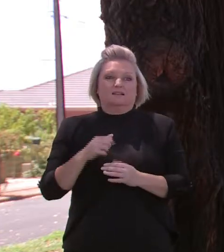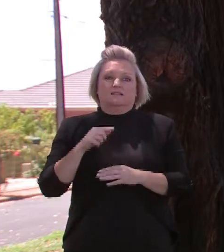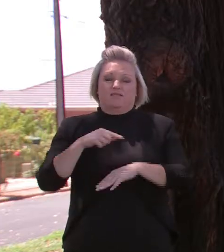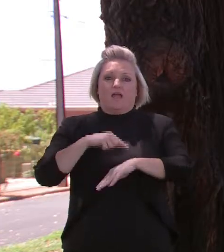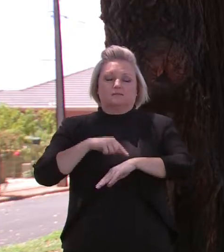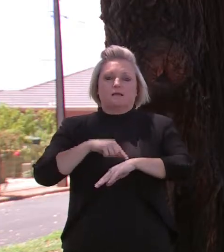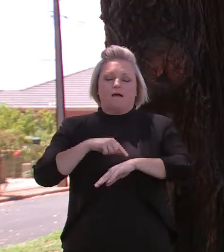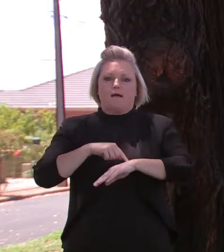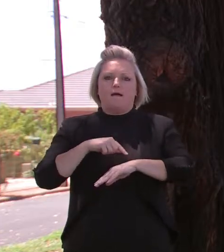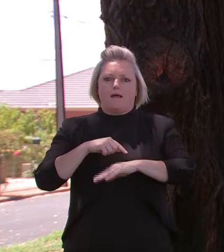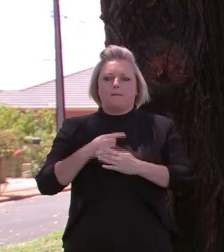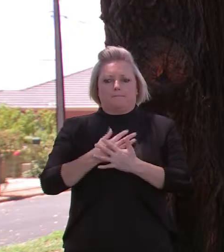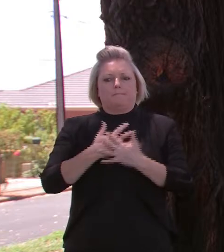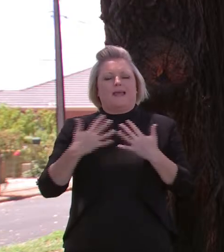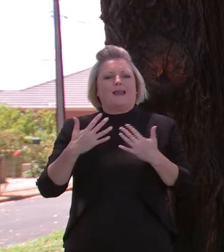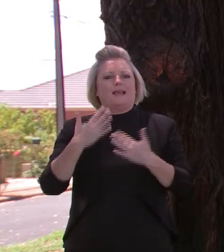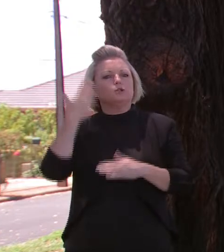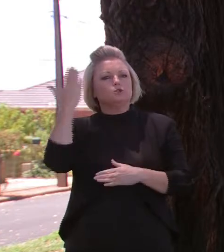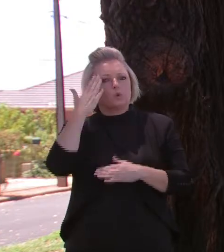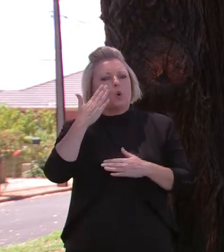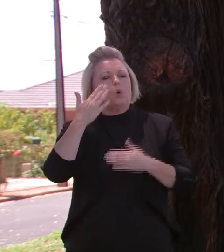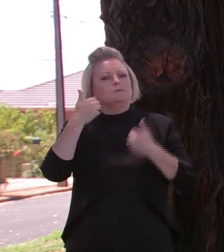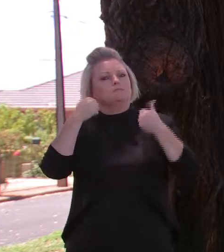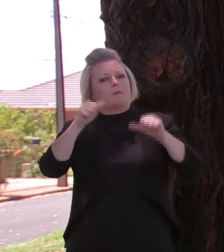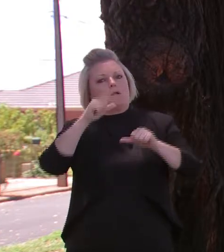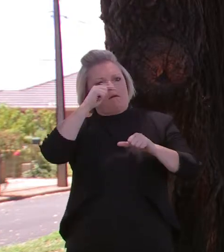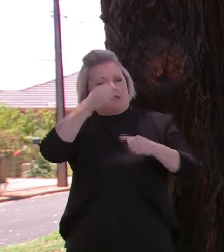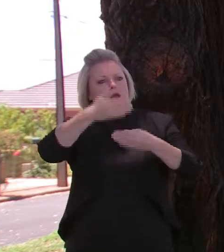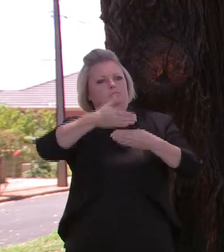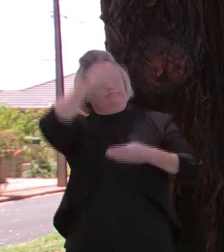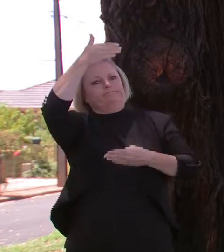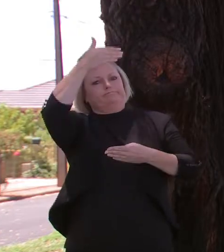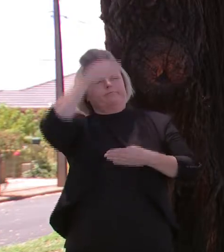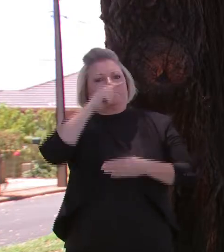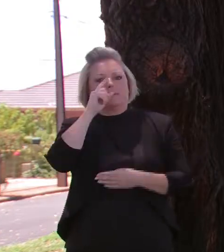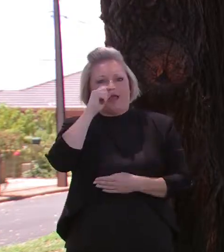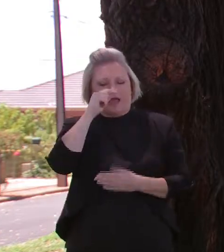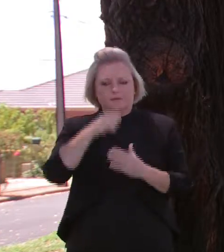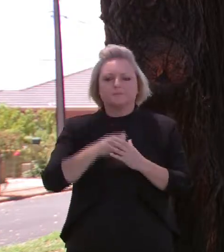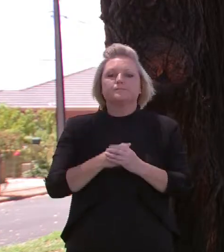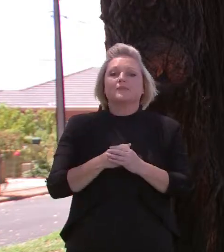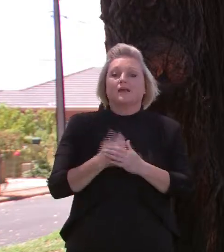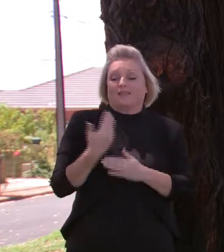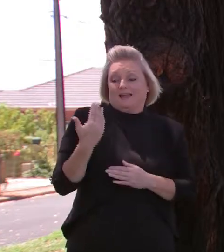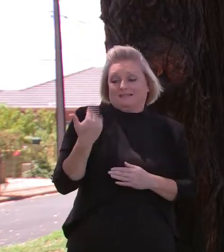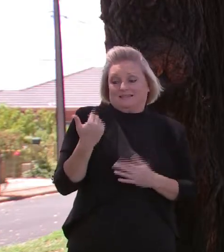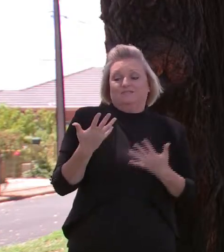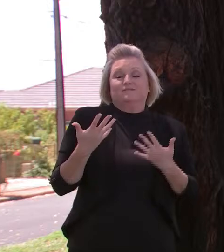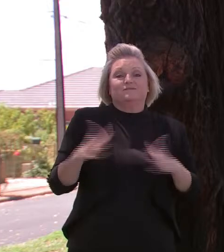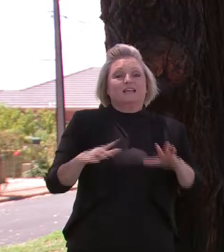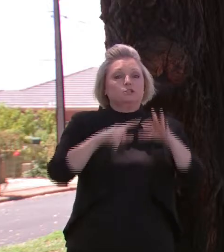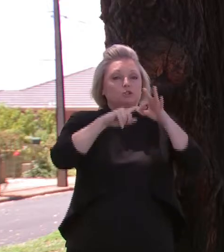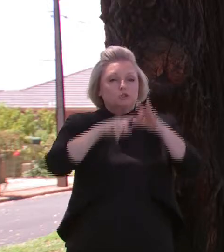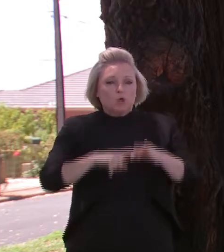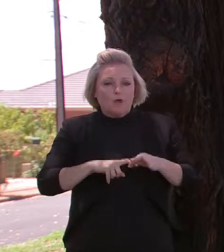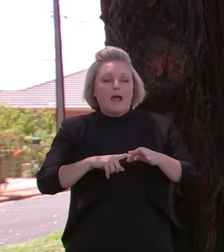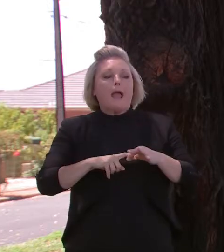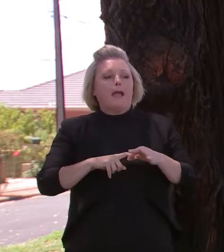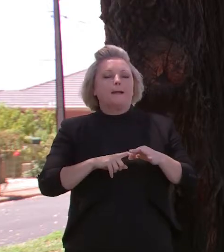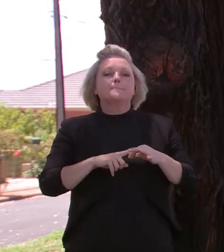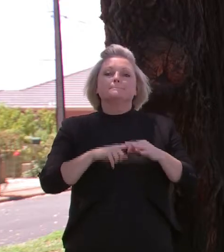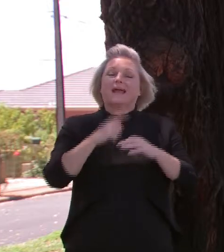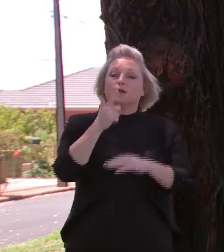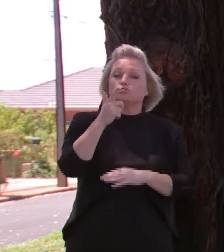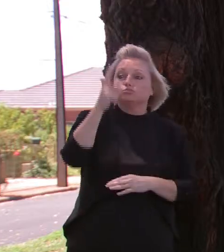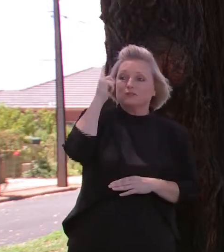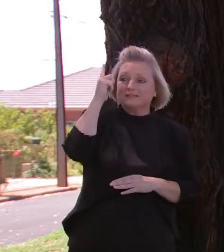opening their doors and windows such as was necessary. What's happened since then is a survey, or an audit if you like, in individual classrooms where principals